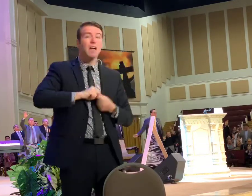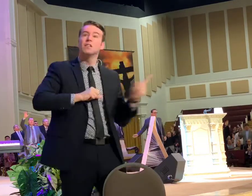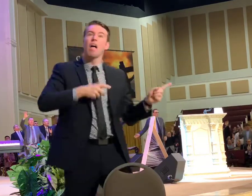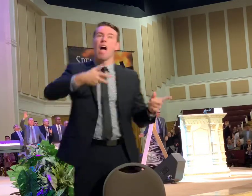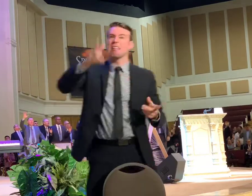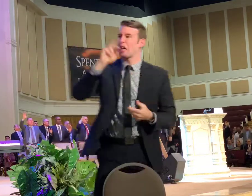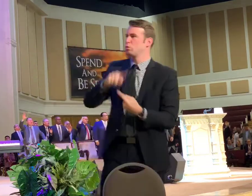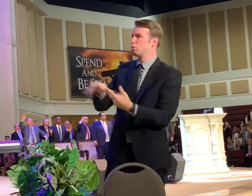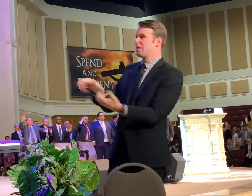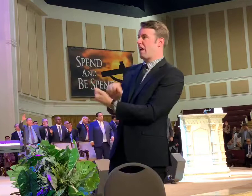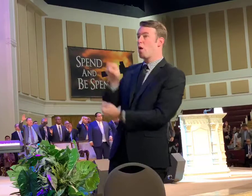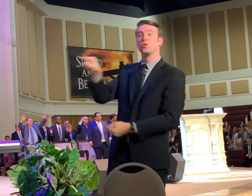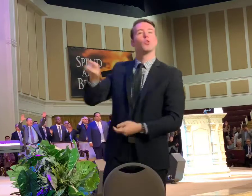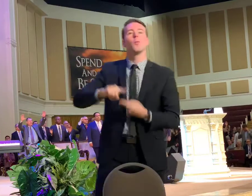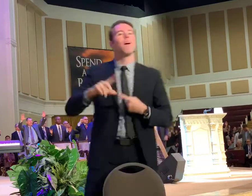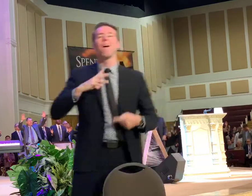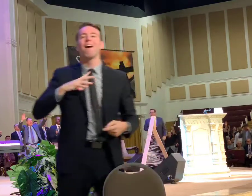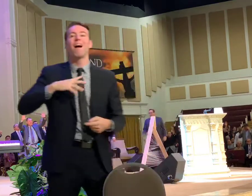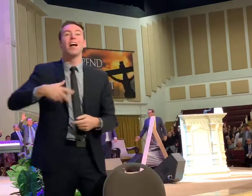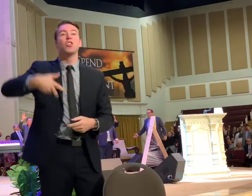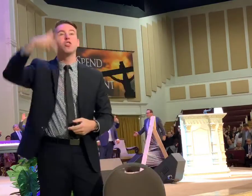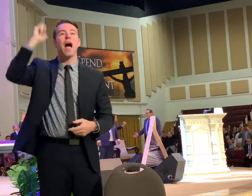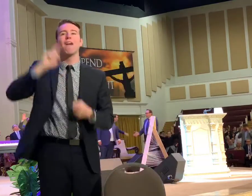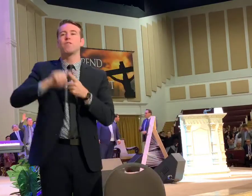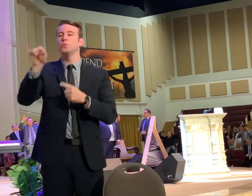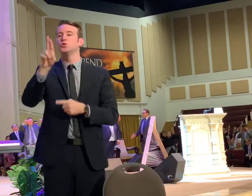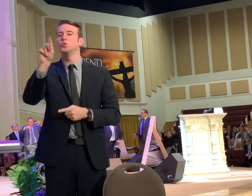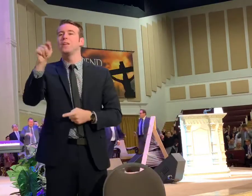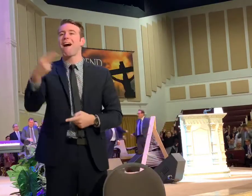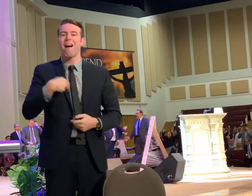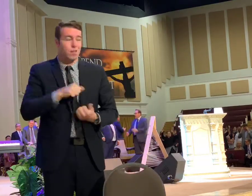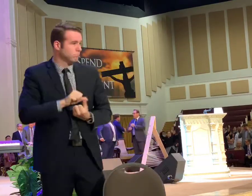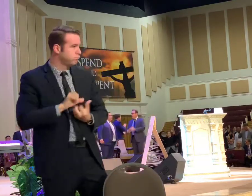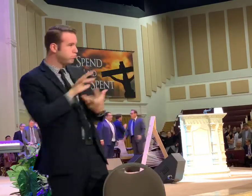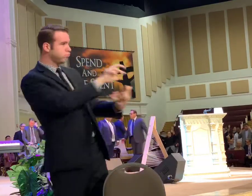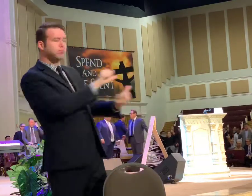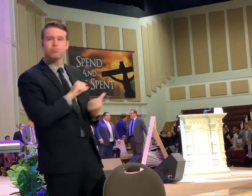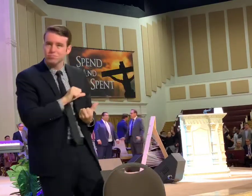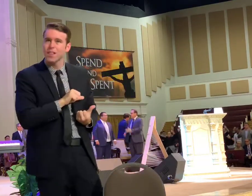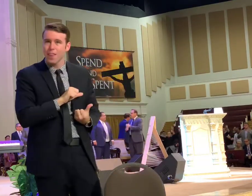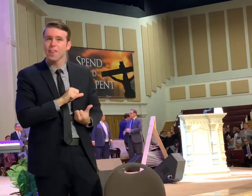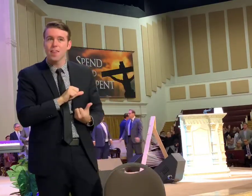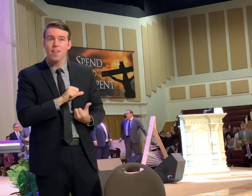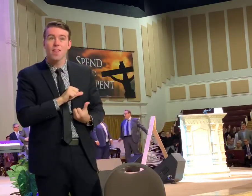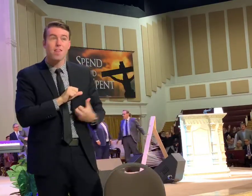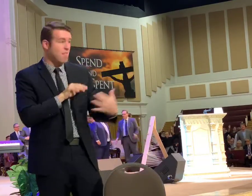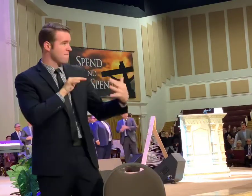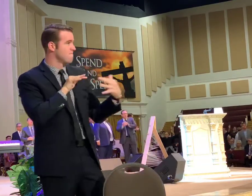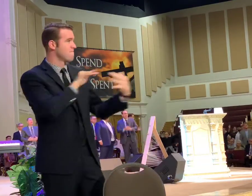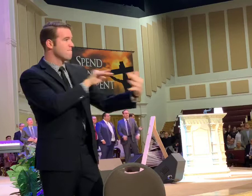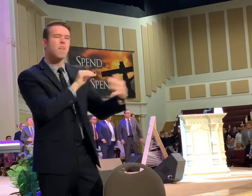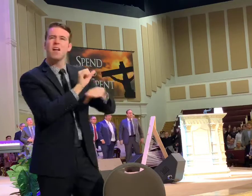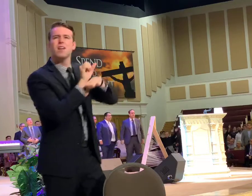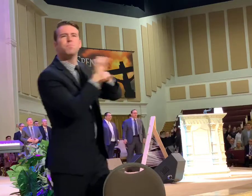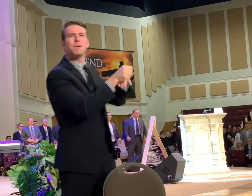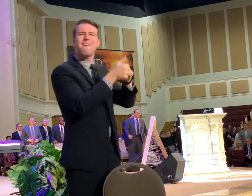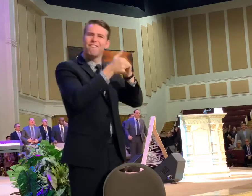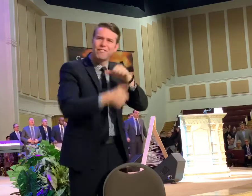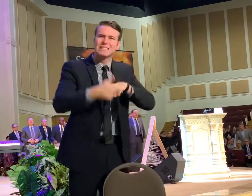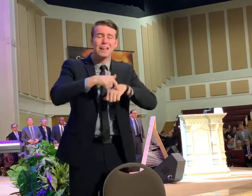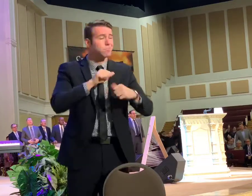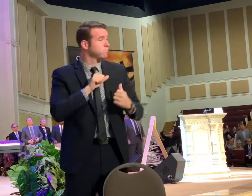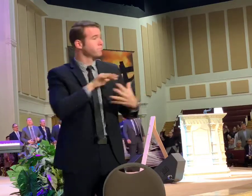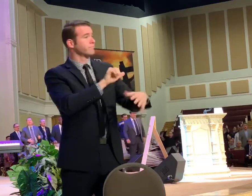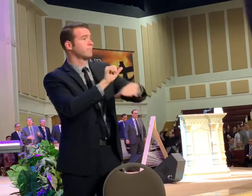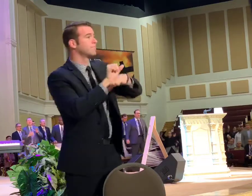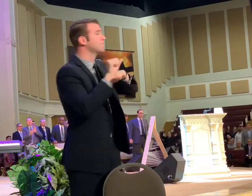may devour. But we got the Lion of the tribe of Judah. And he can outfight. He can outroar. He